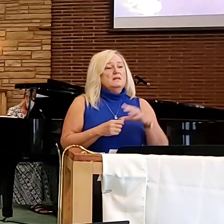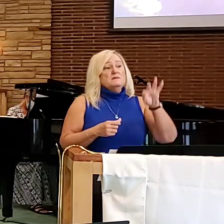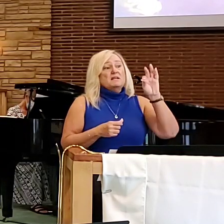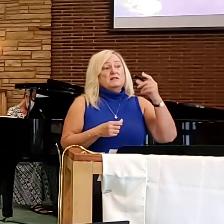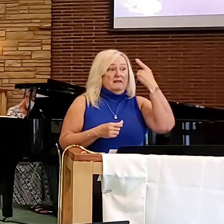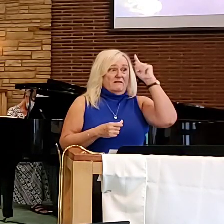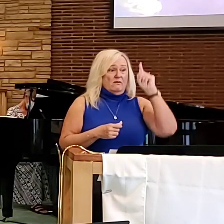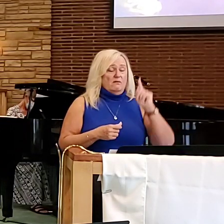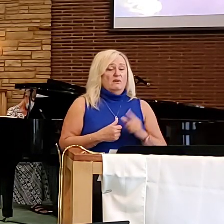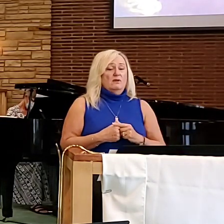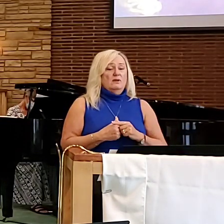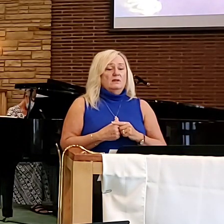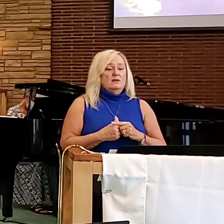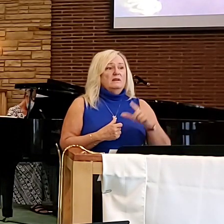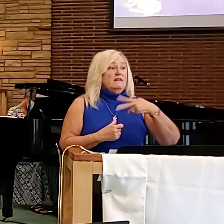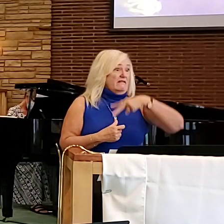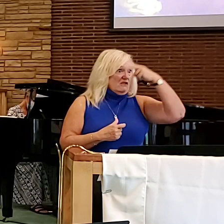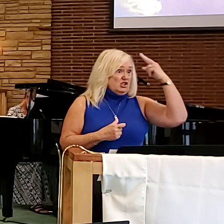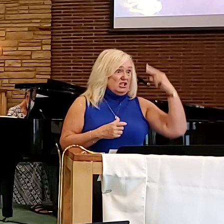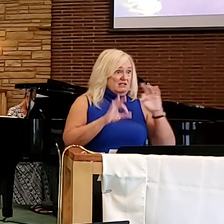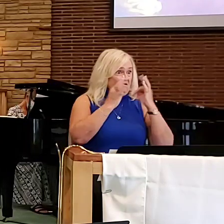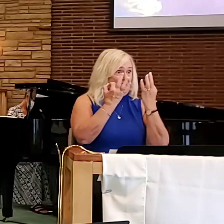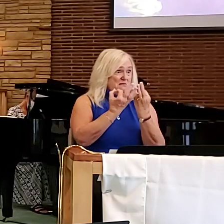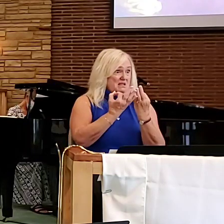especially for Virginia's family,